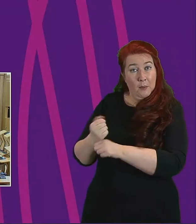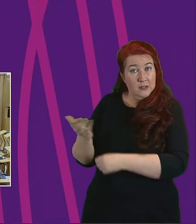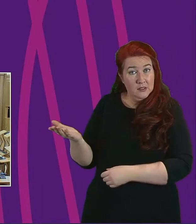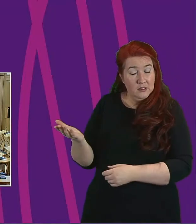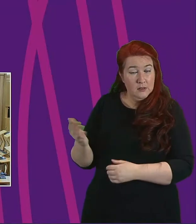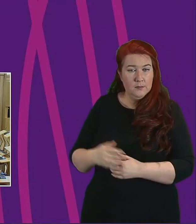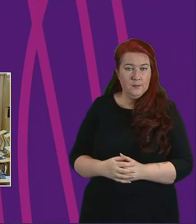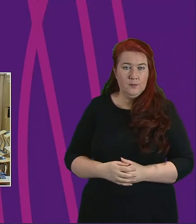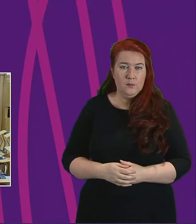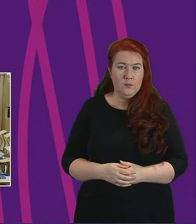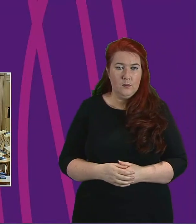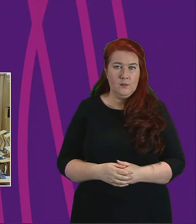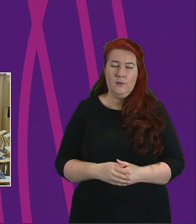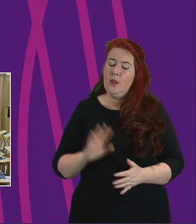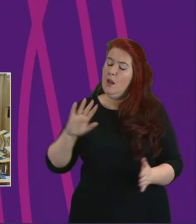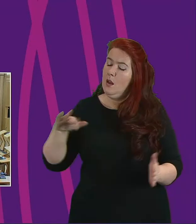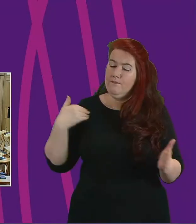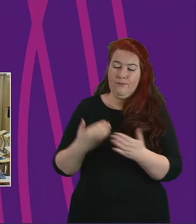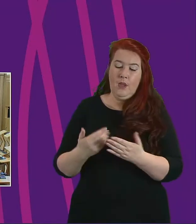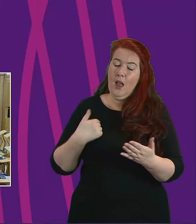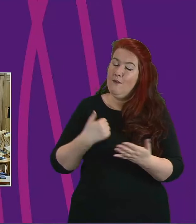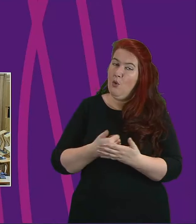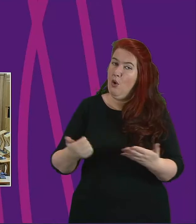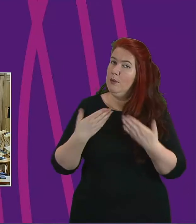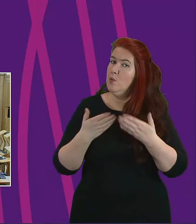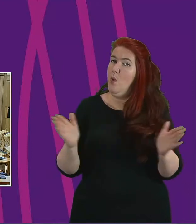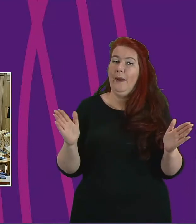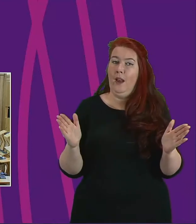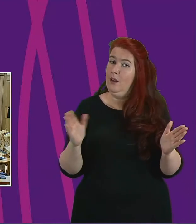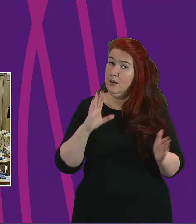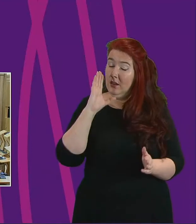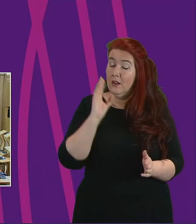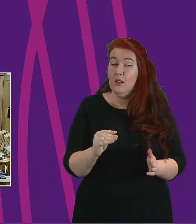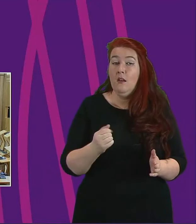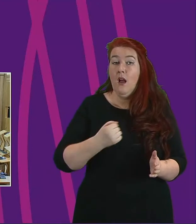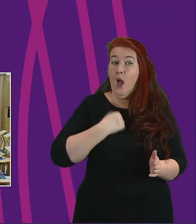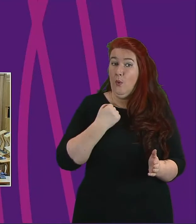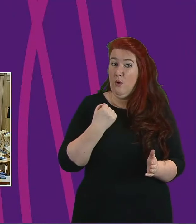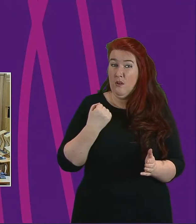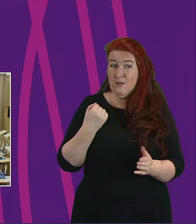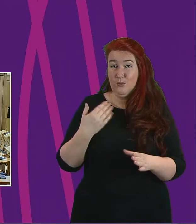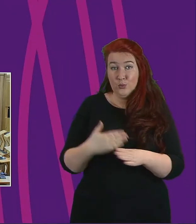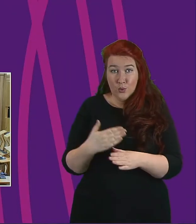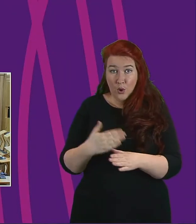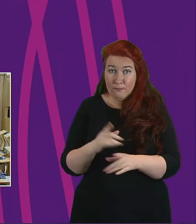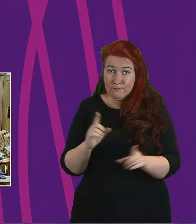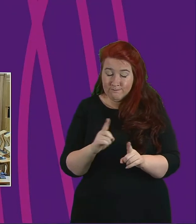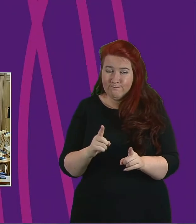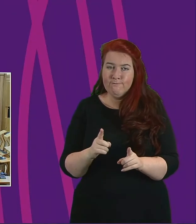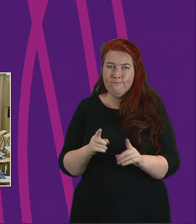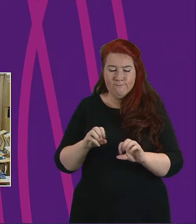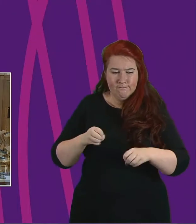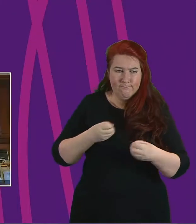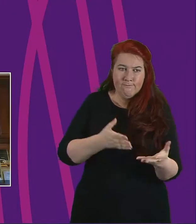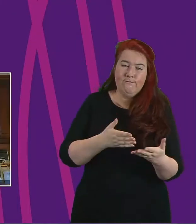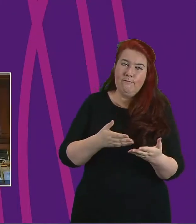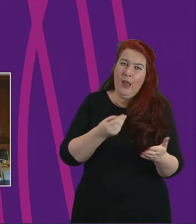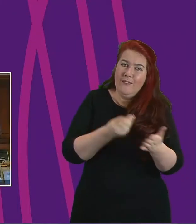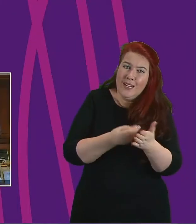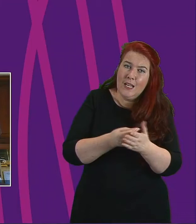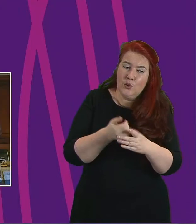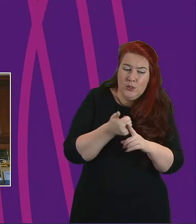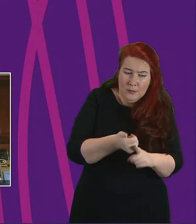I've been absolutely open from the outset, Presiding Officer, that our job is to provide a financial support